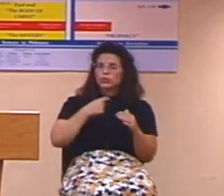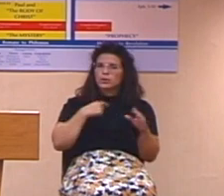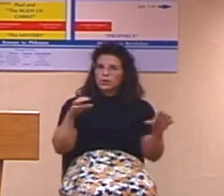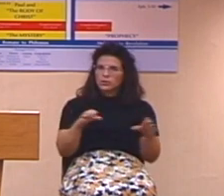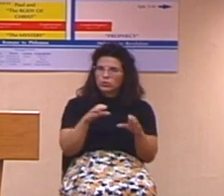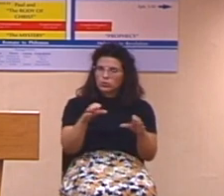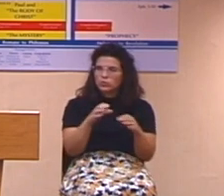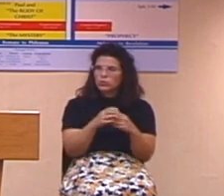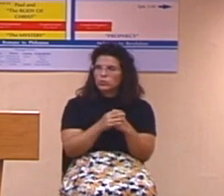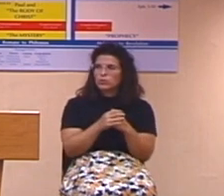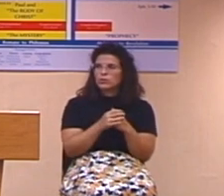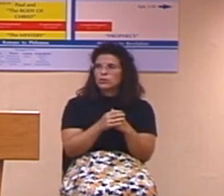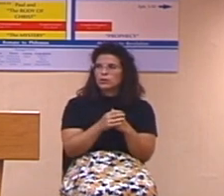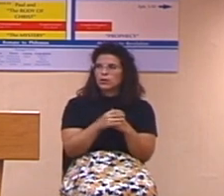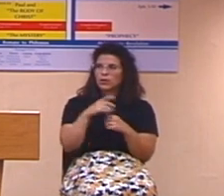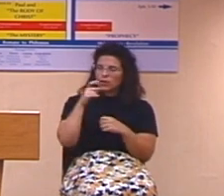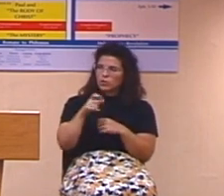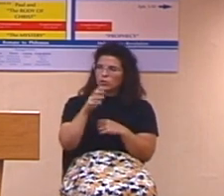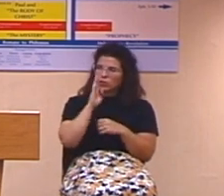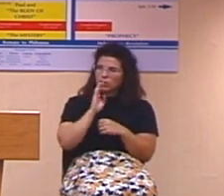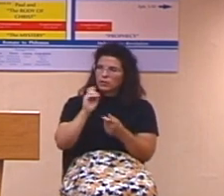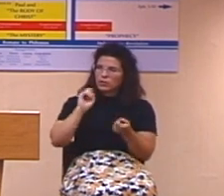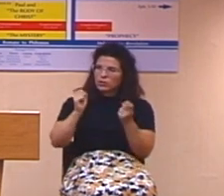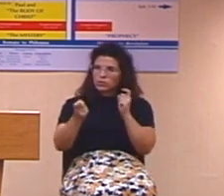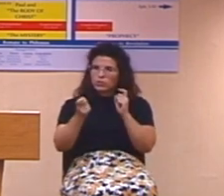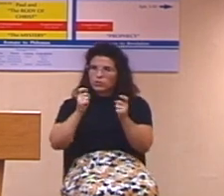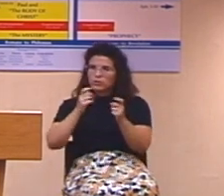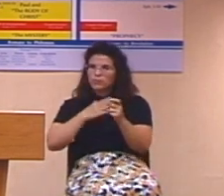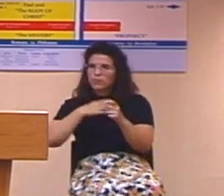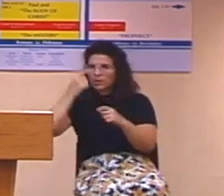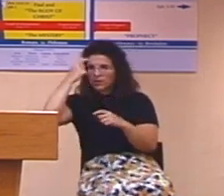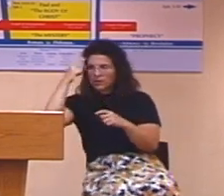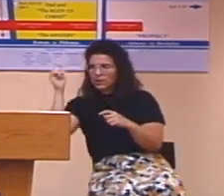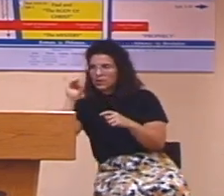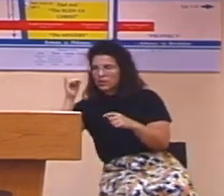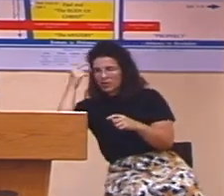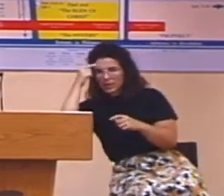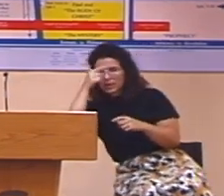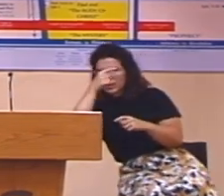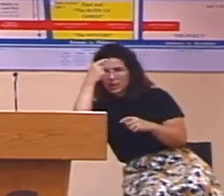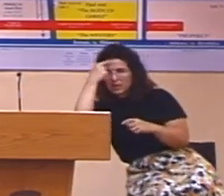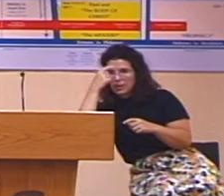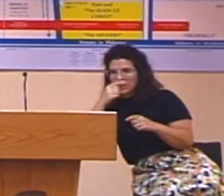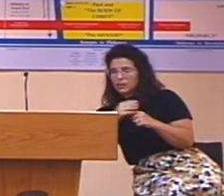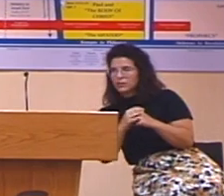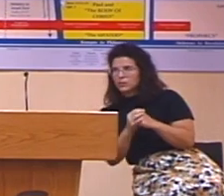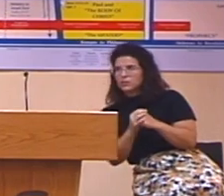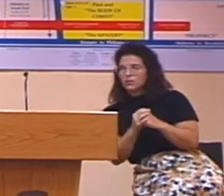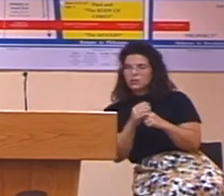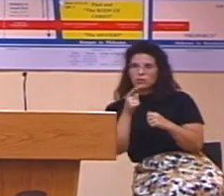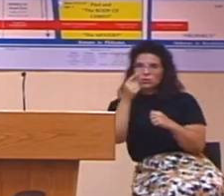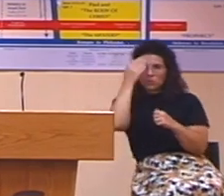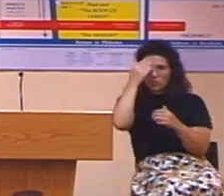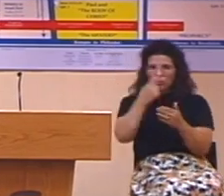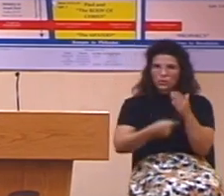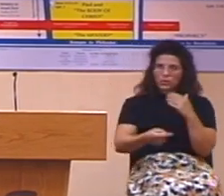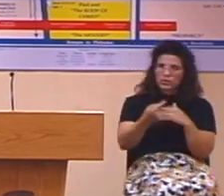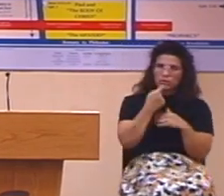then? I ought to be adjusting my thinking to think like he thinks. And you know what he